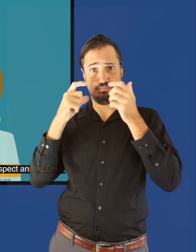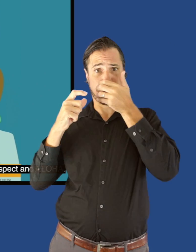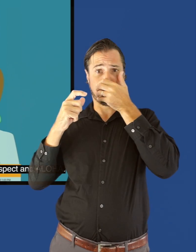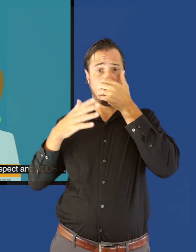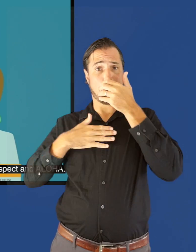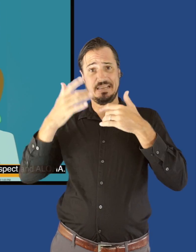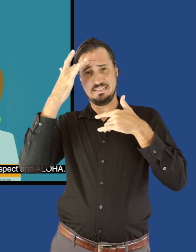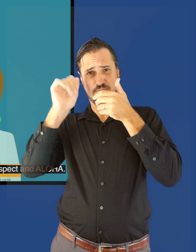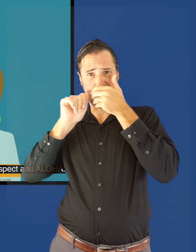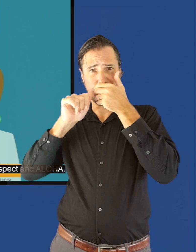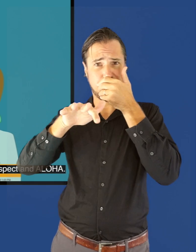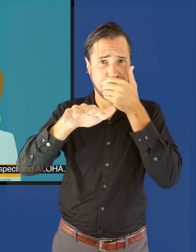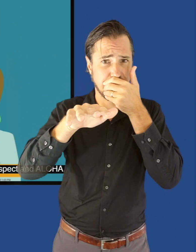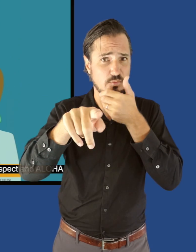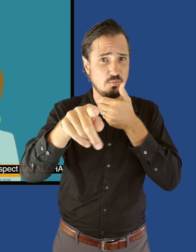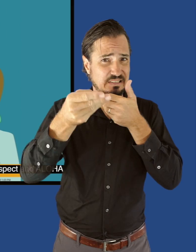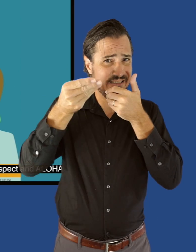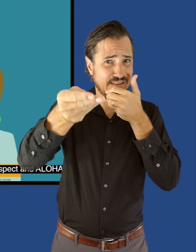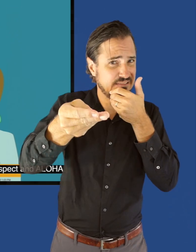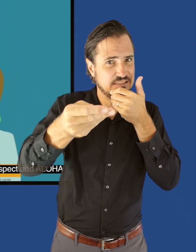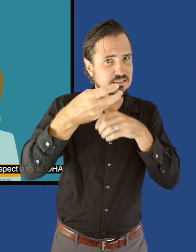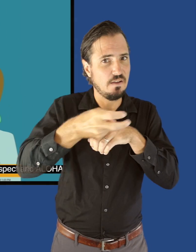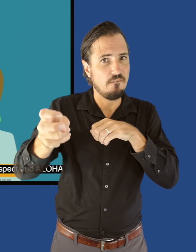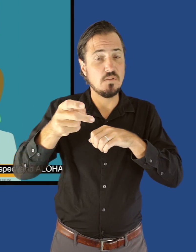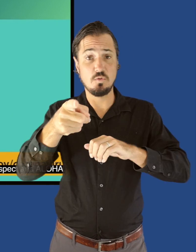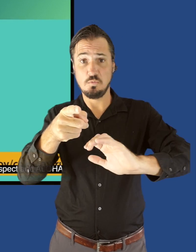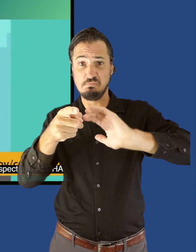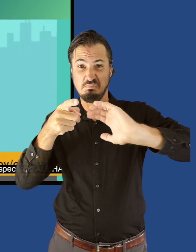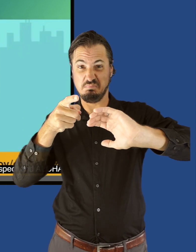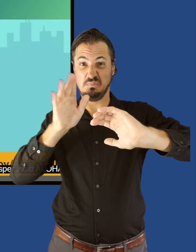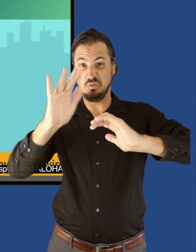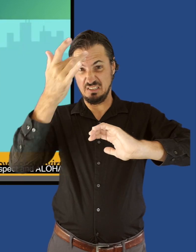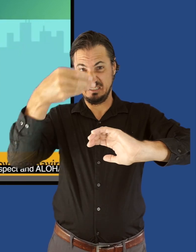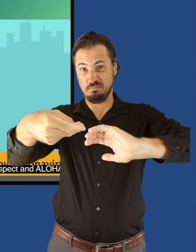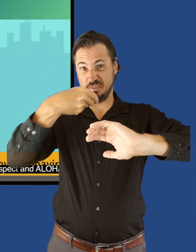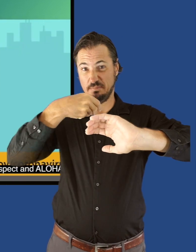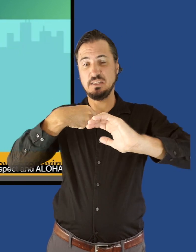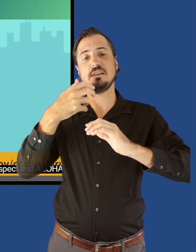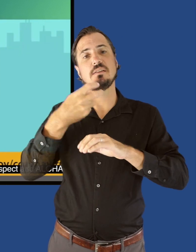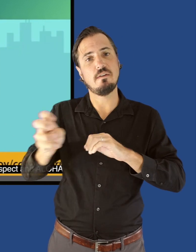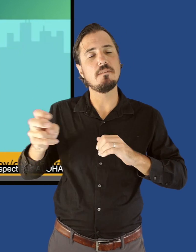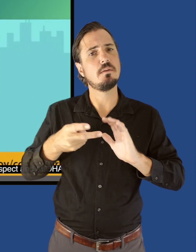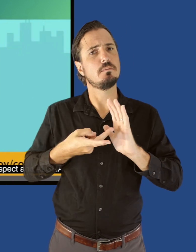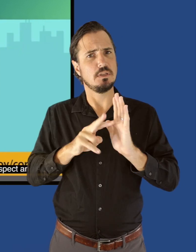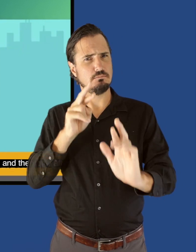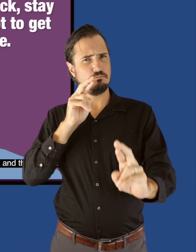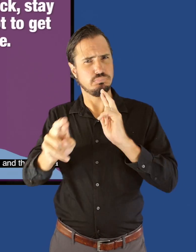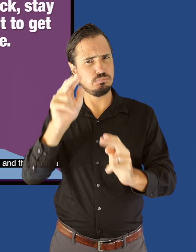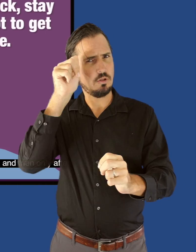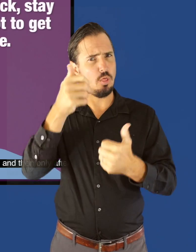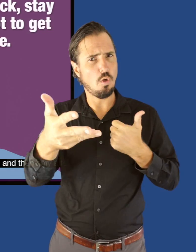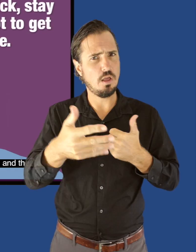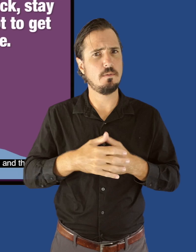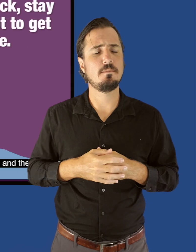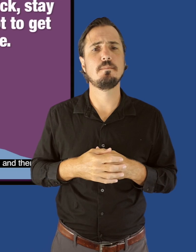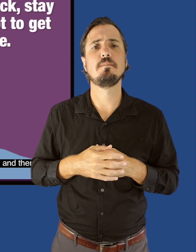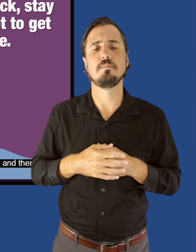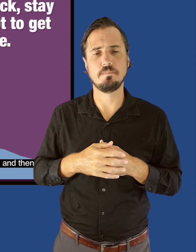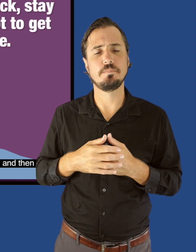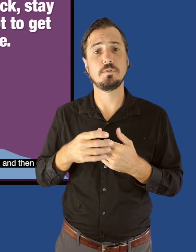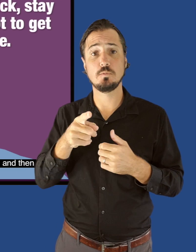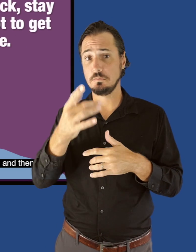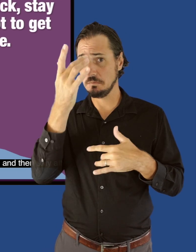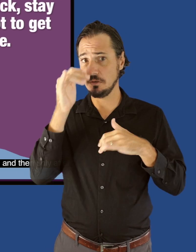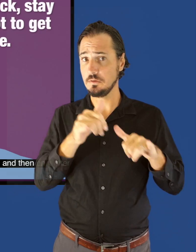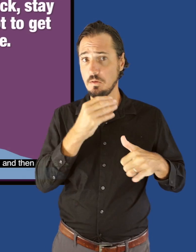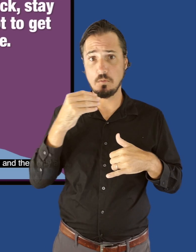my mask protects you and your mask protects me. It's a sign of respect and aloha. Do not leave home if you're